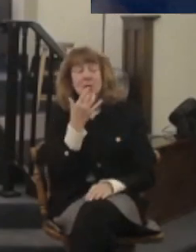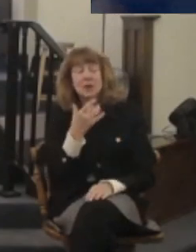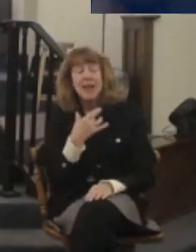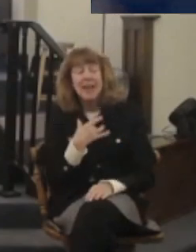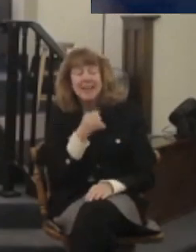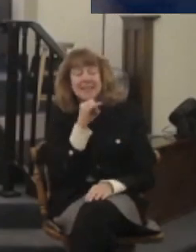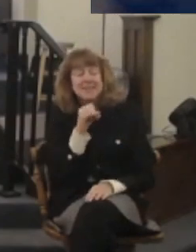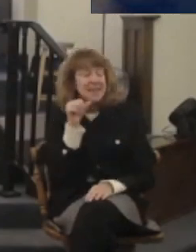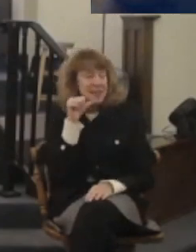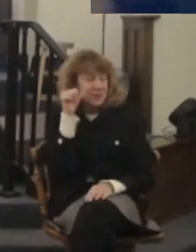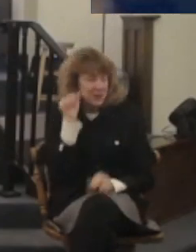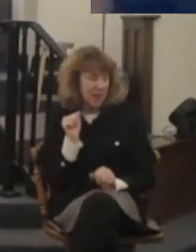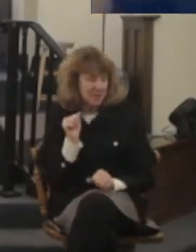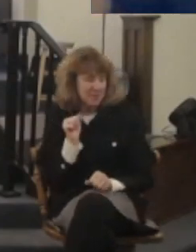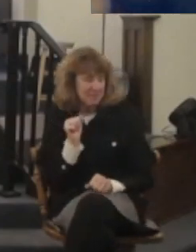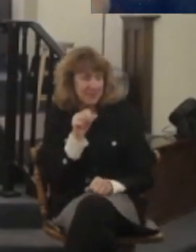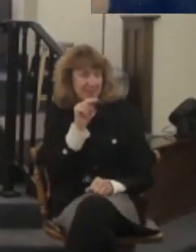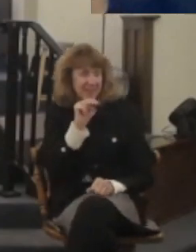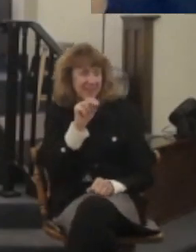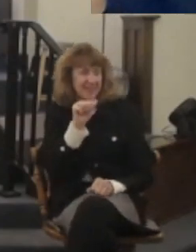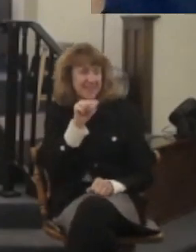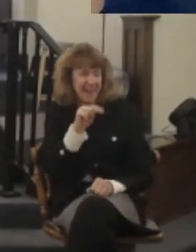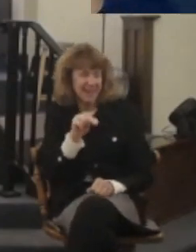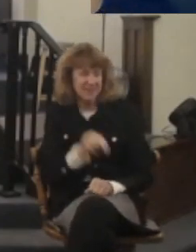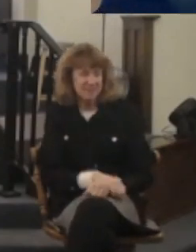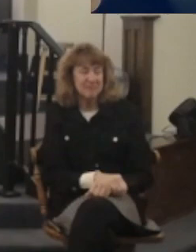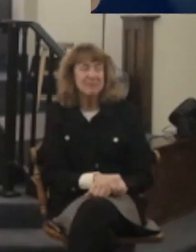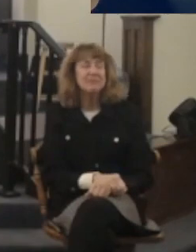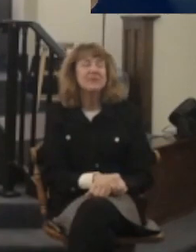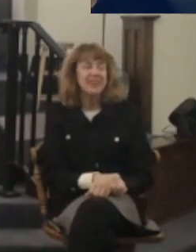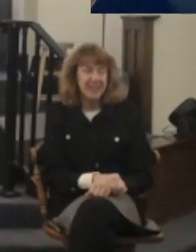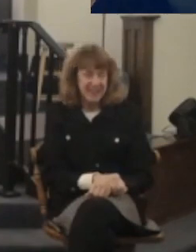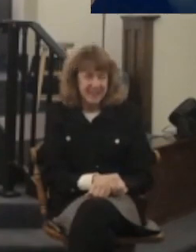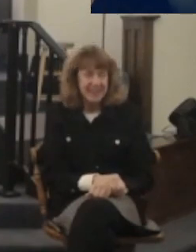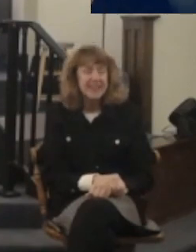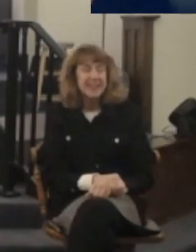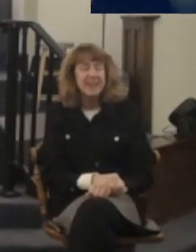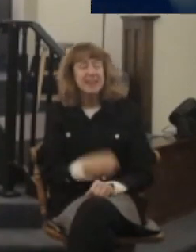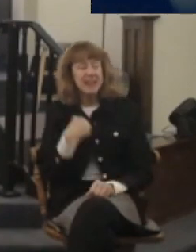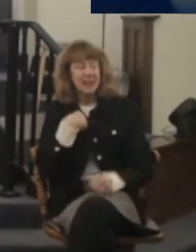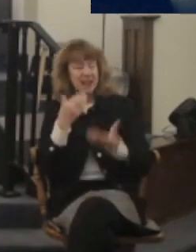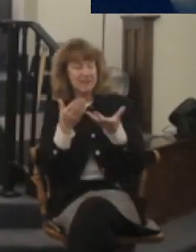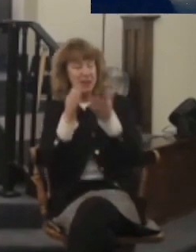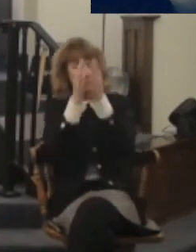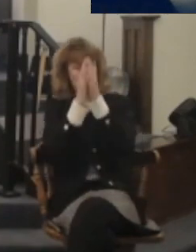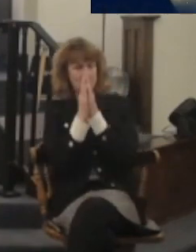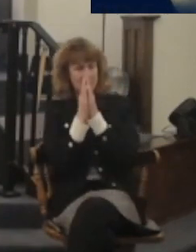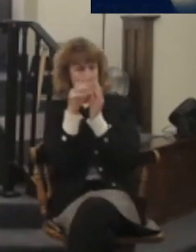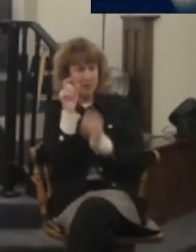yesterday. Oh, my goodness. I'm going to read a prayer request.